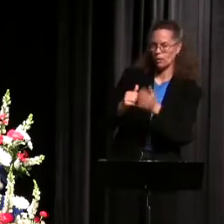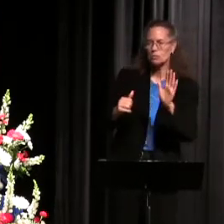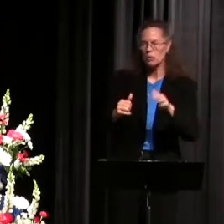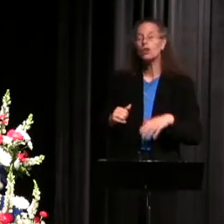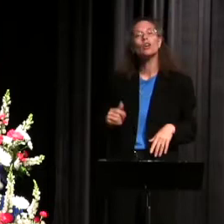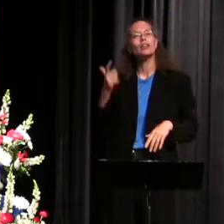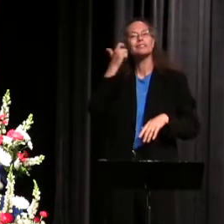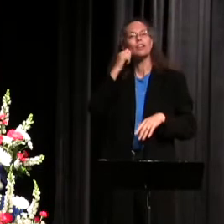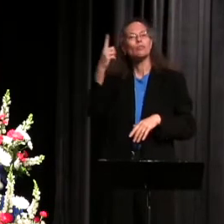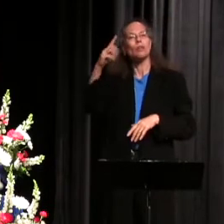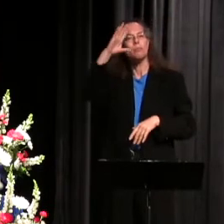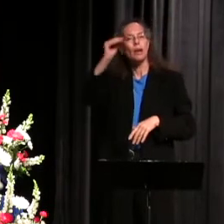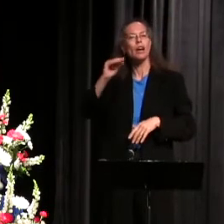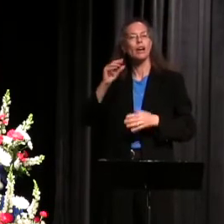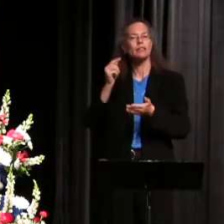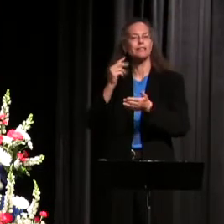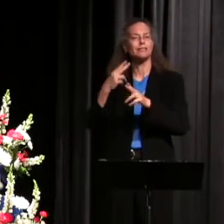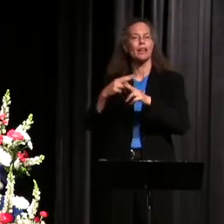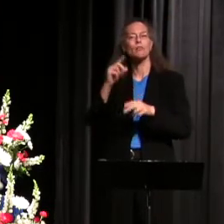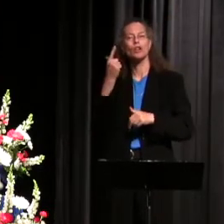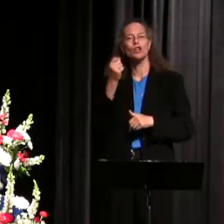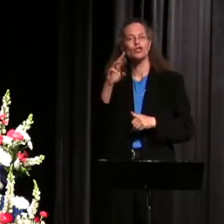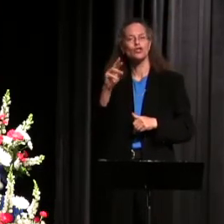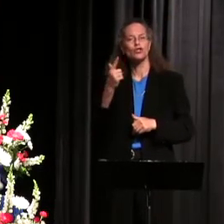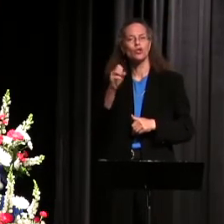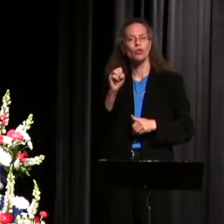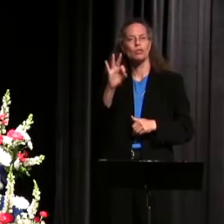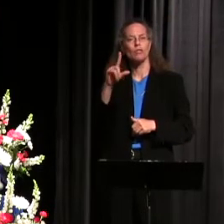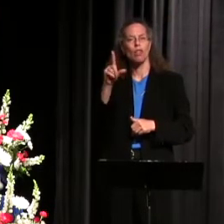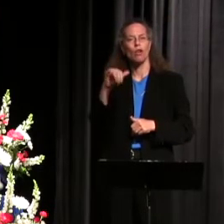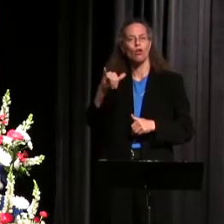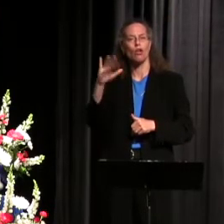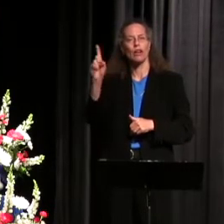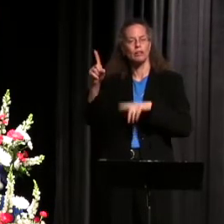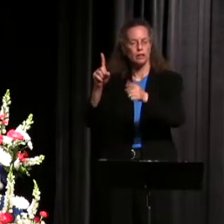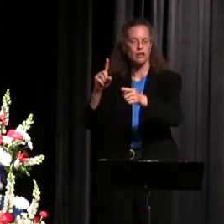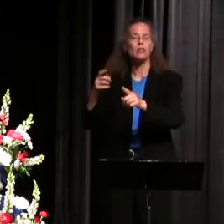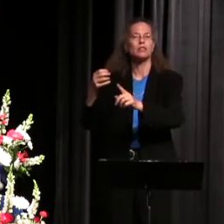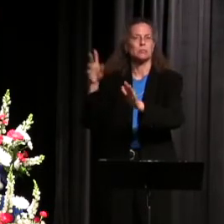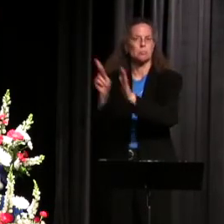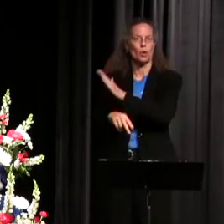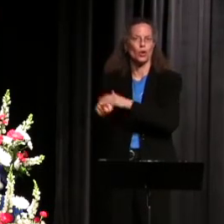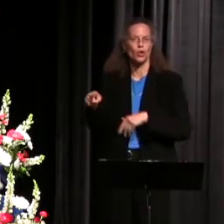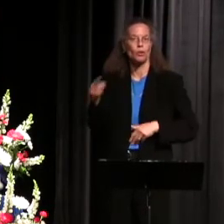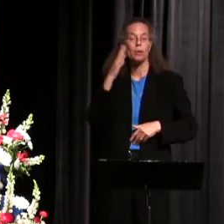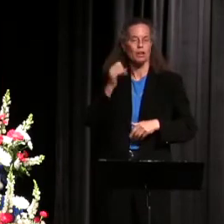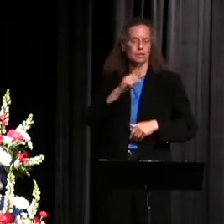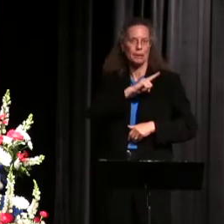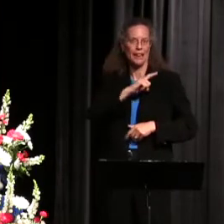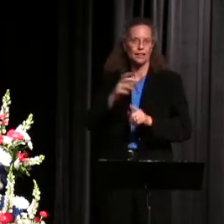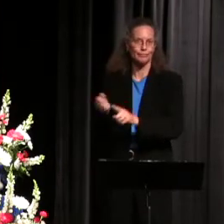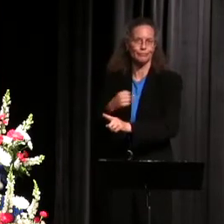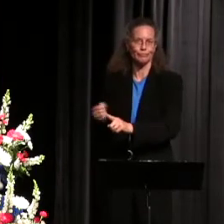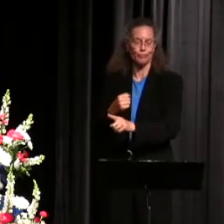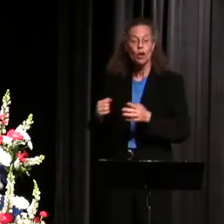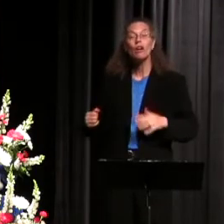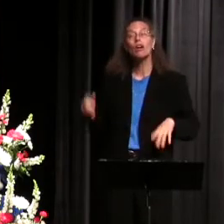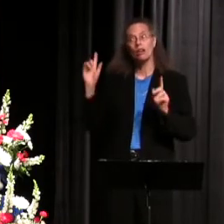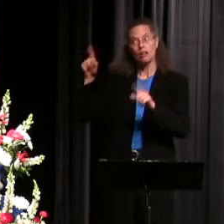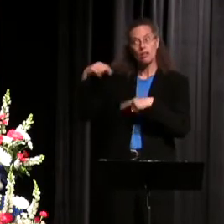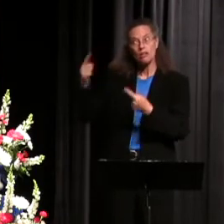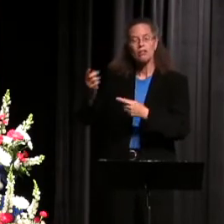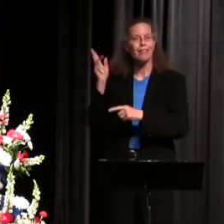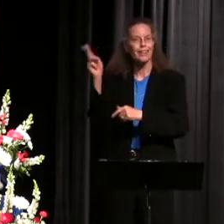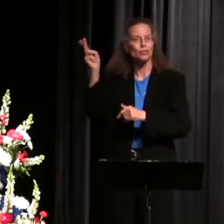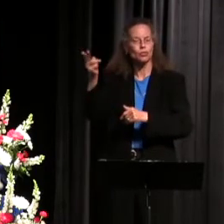Recently, a man named George Floyd was murdered due to police brutality. Throughout history, the African American community has dealt